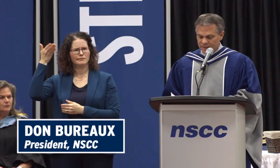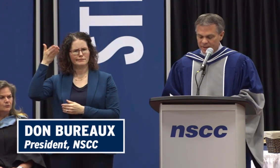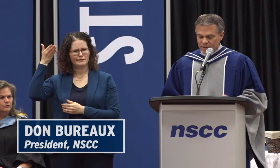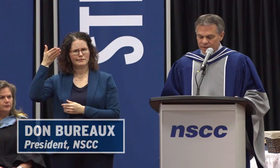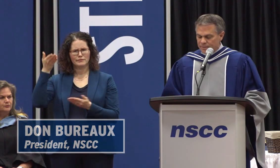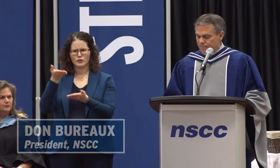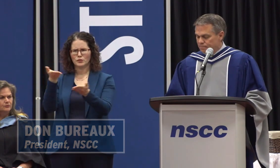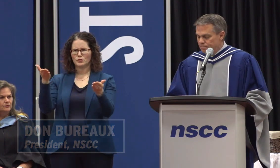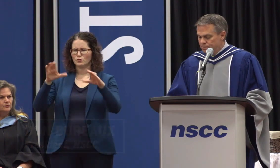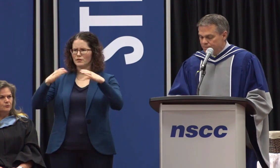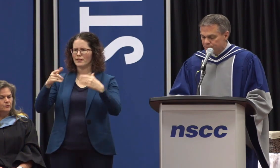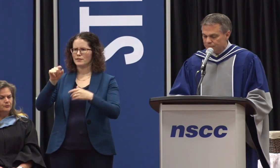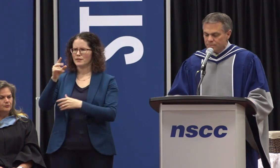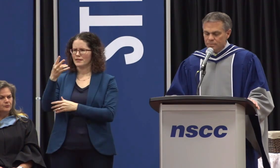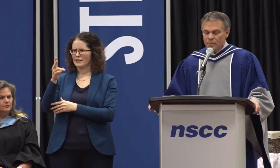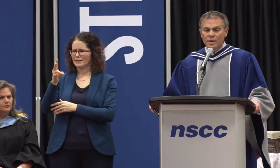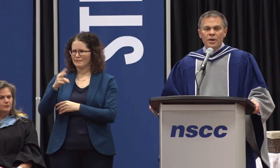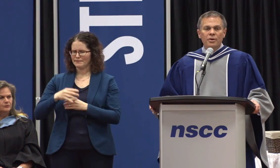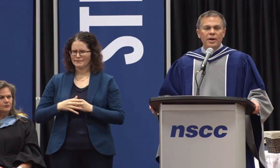2017.